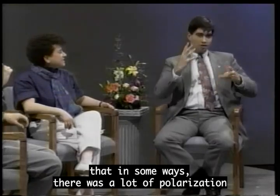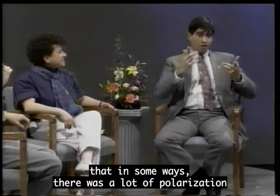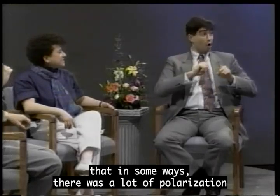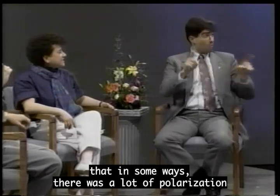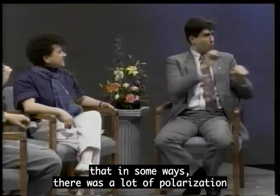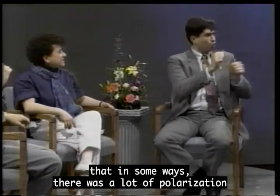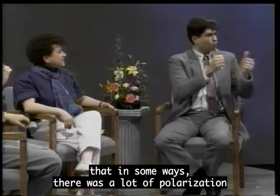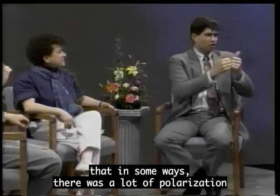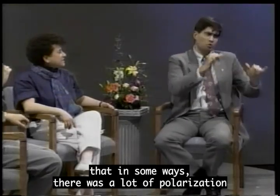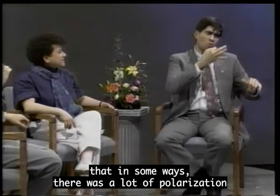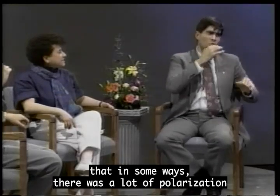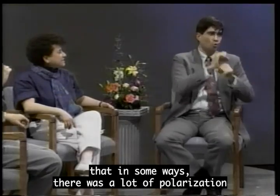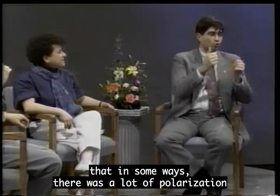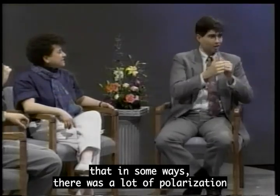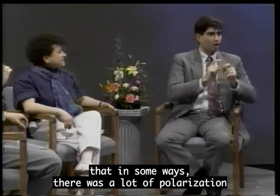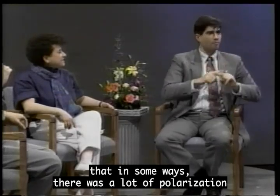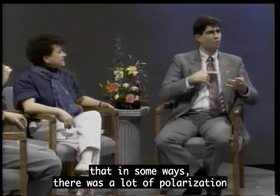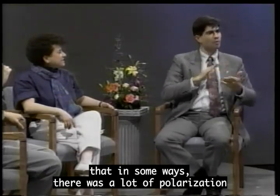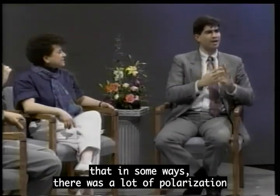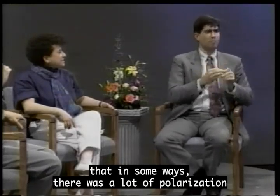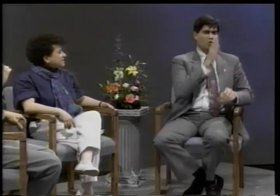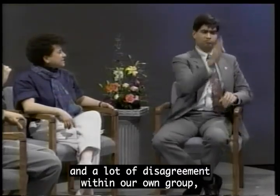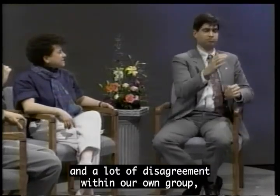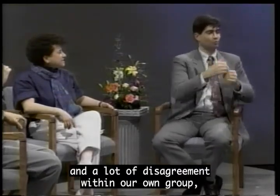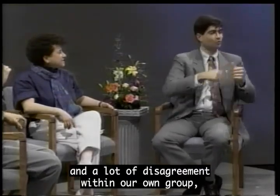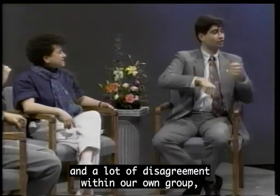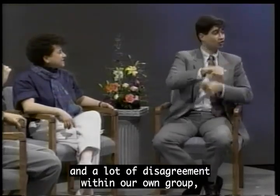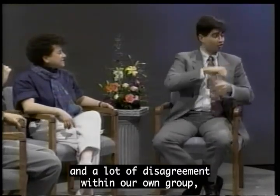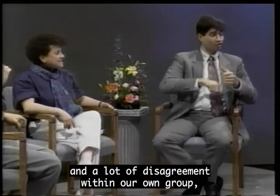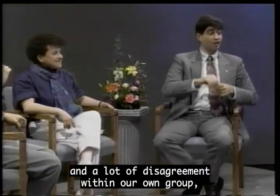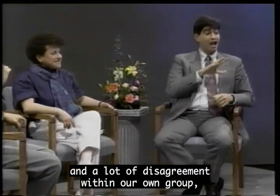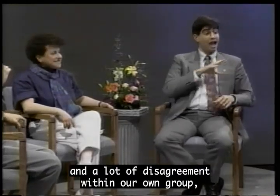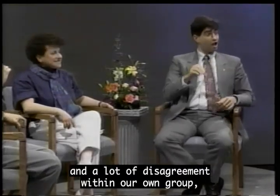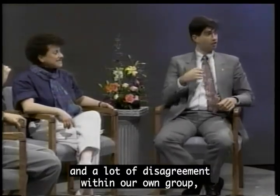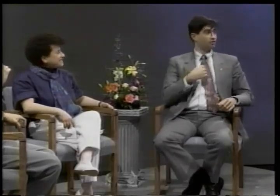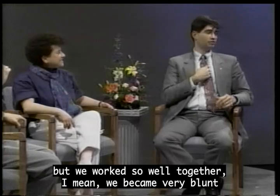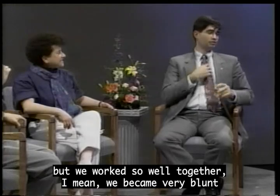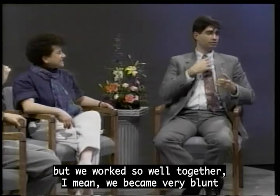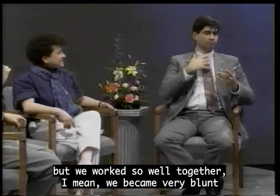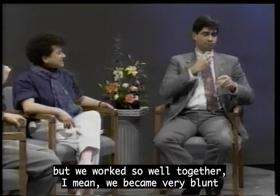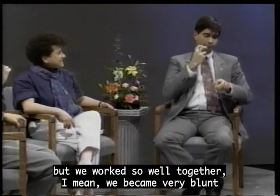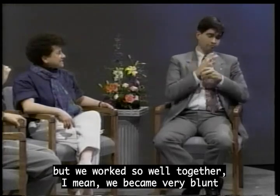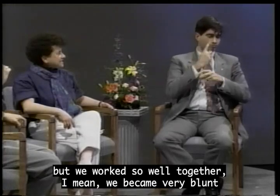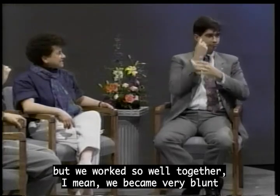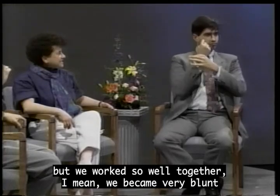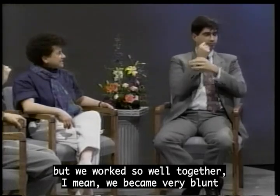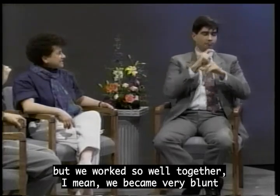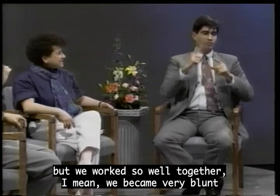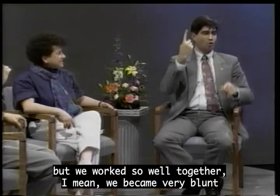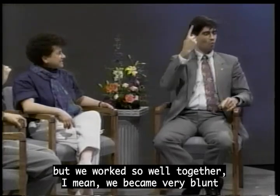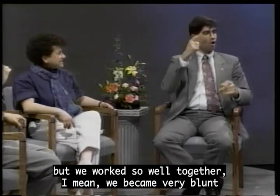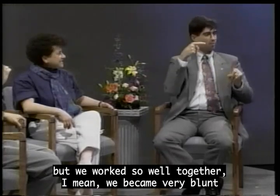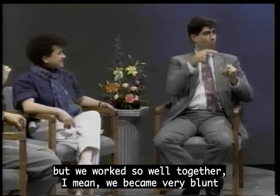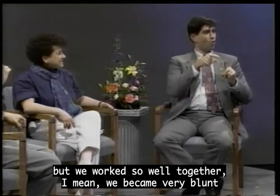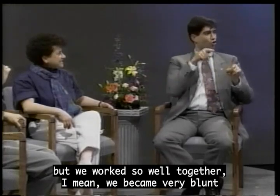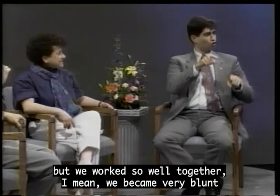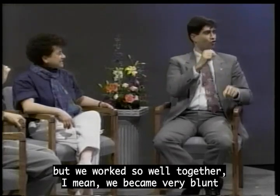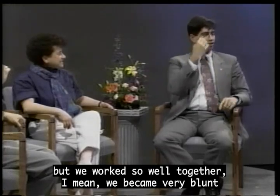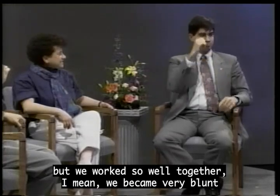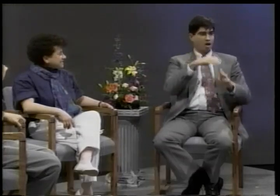lot of disagreement within our own group, but we worked so well together. I mean, we became very blunt and straight with each other and worked it out.